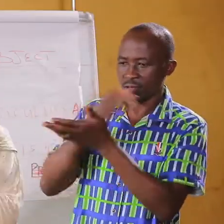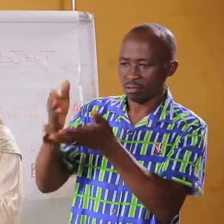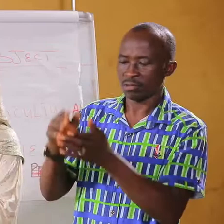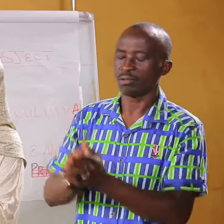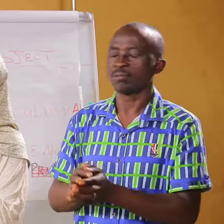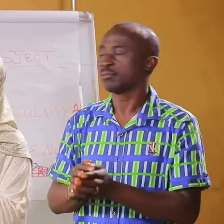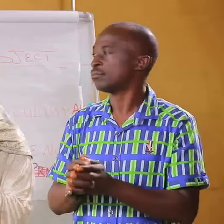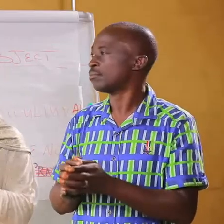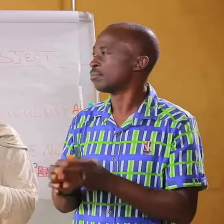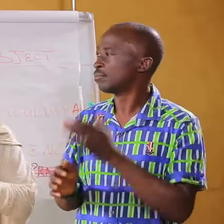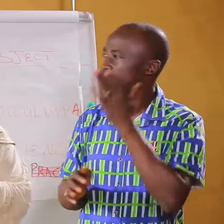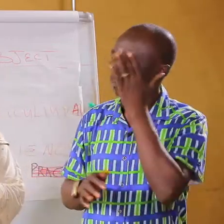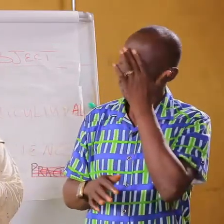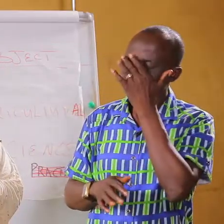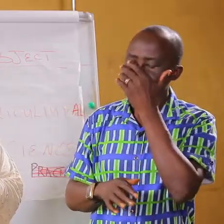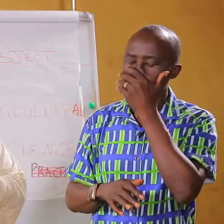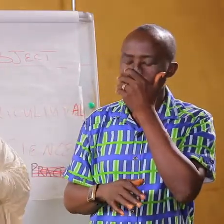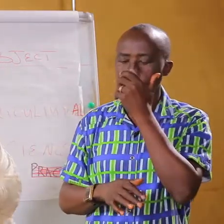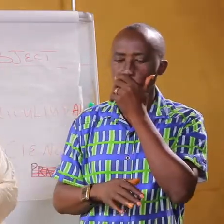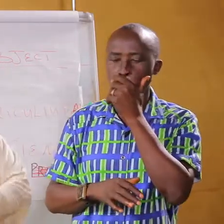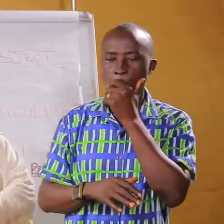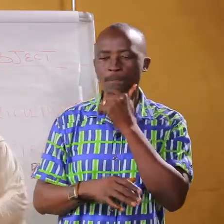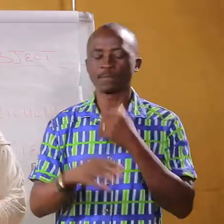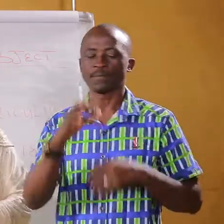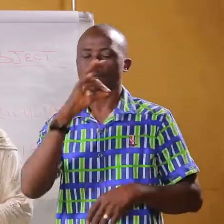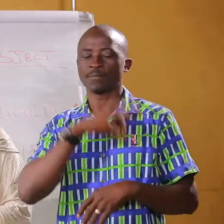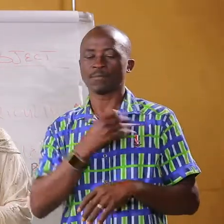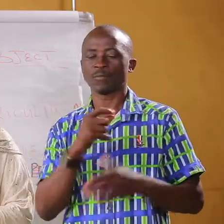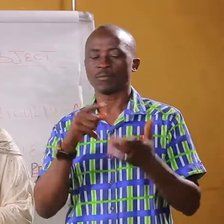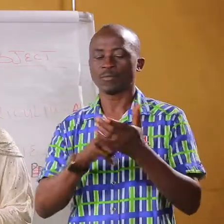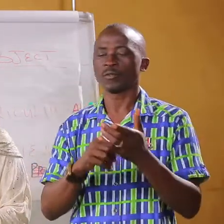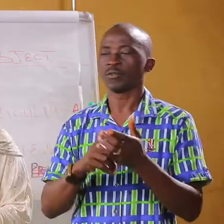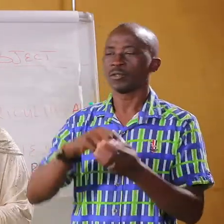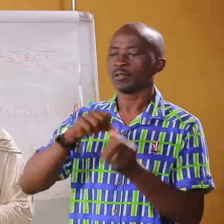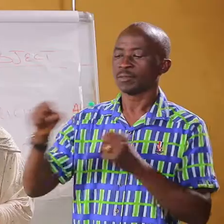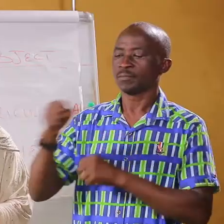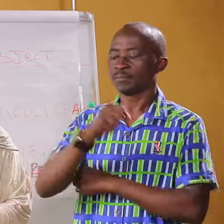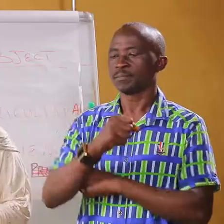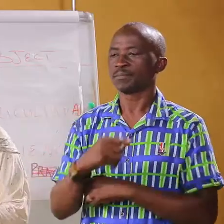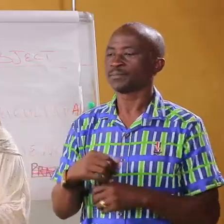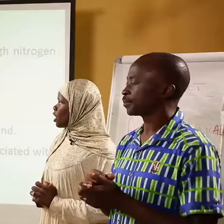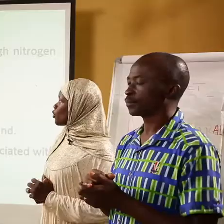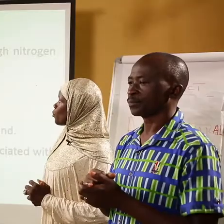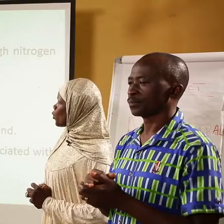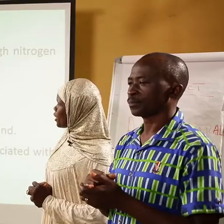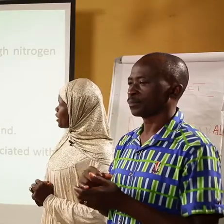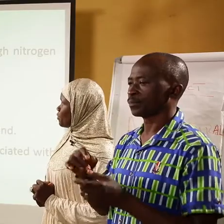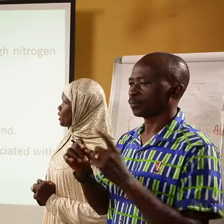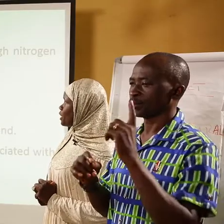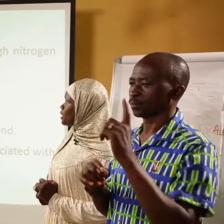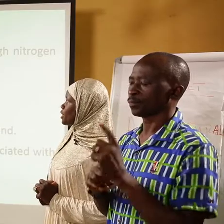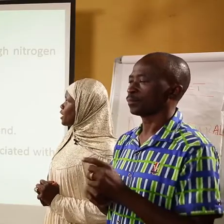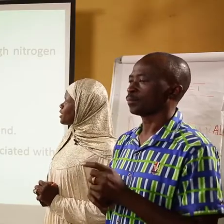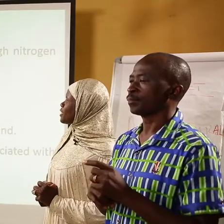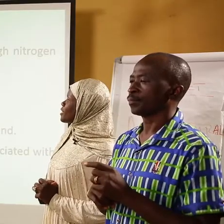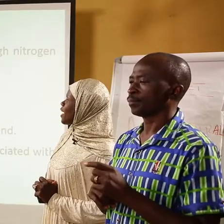maize. Now, let's look at the merits, that is the advantages of this crop rotation. Number one